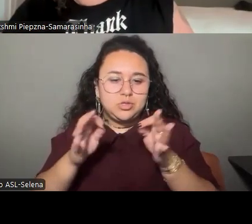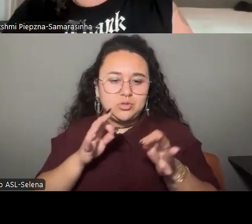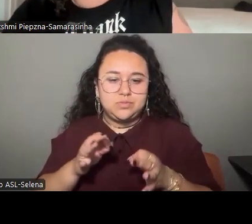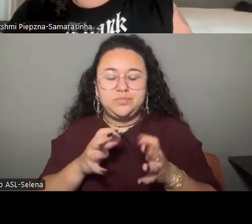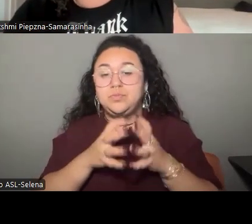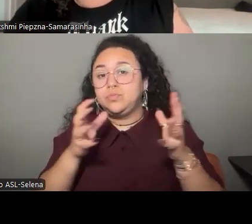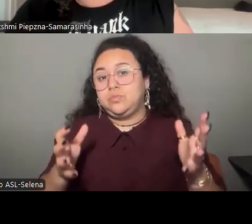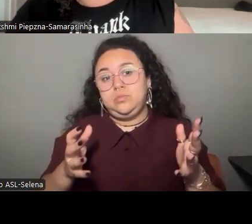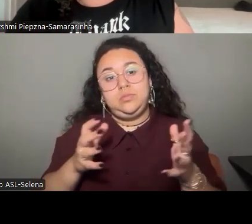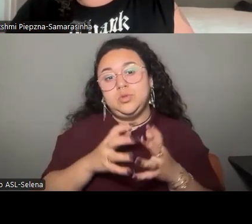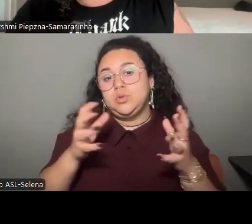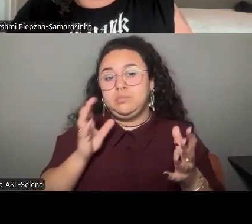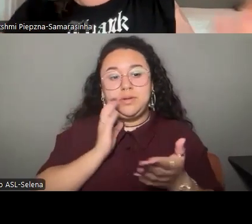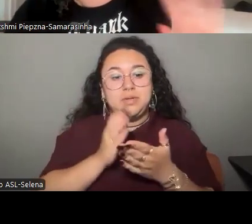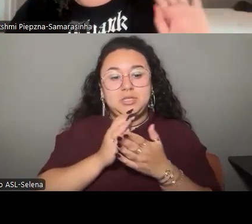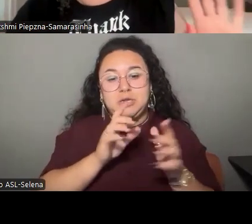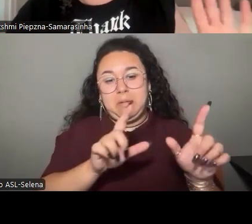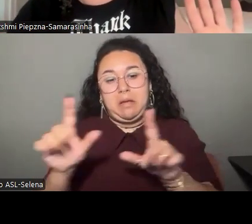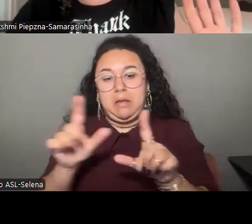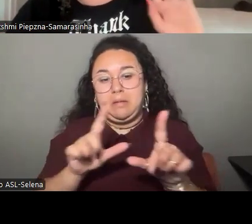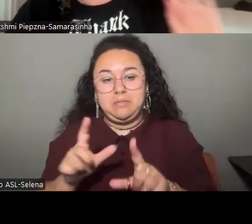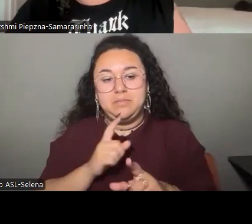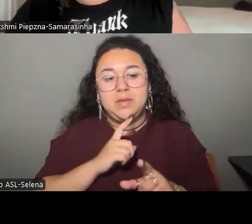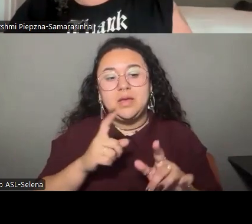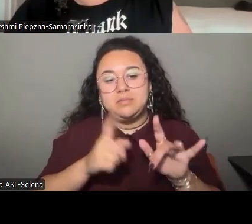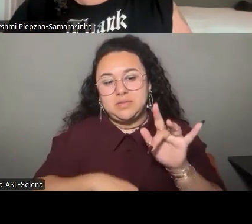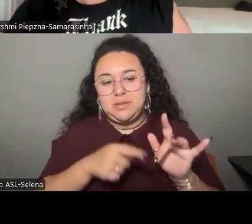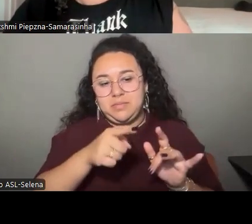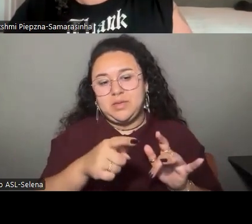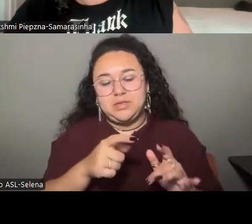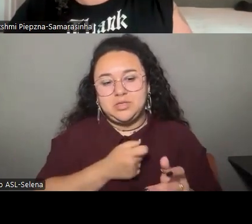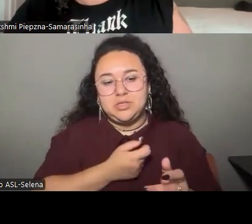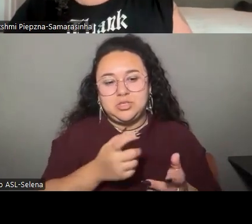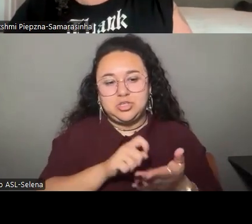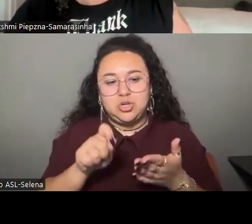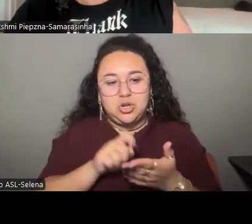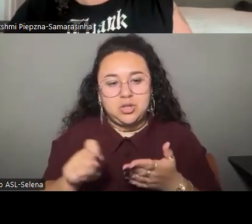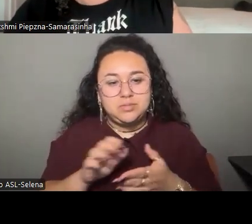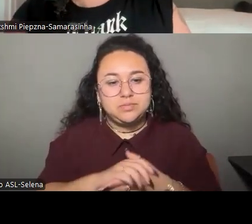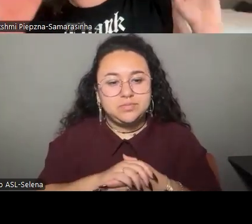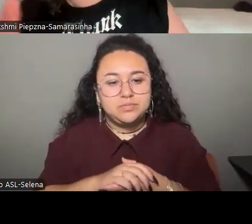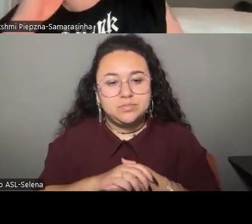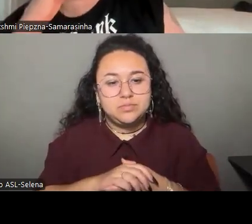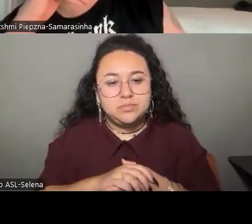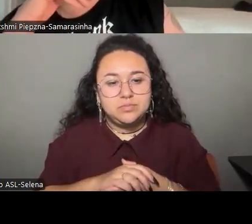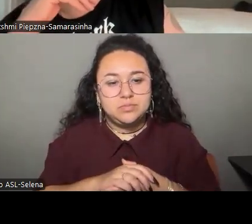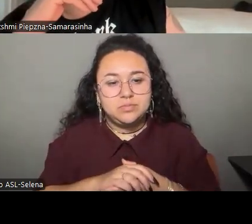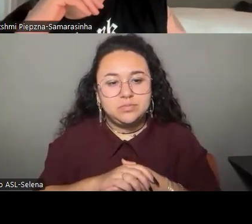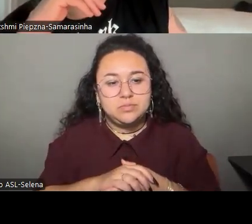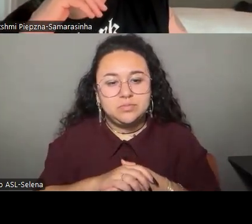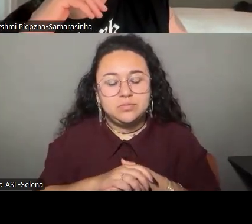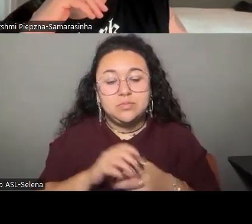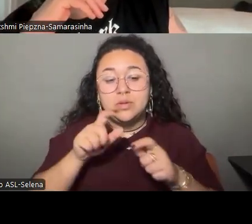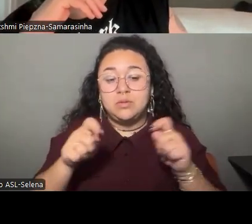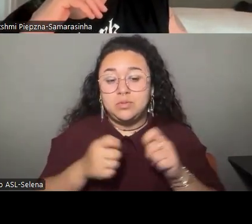too much. I did too many images, and I want to make sure. I'm actually gonna skip through this because journaling. Um, but I want to end with these are